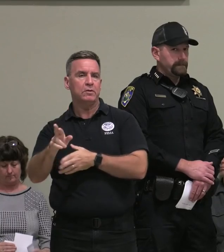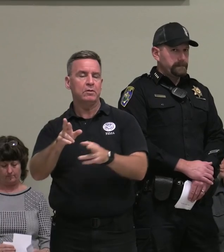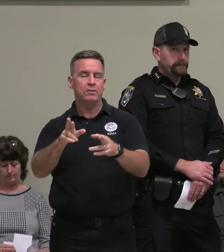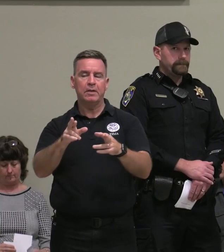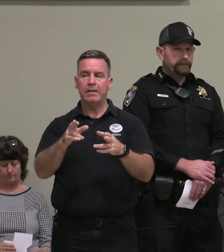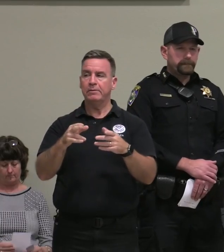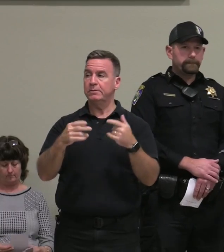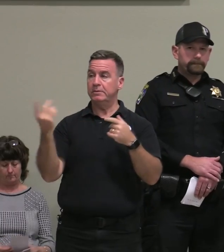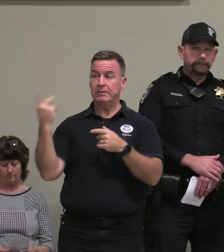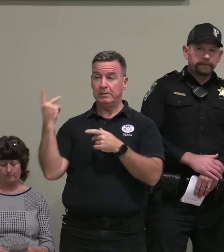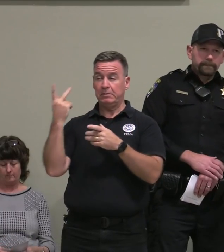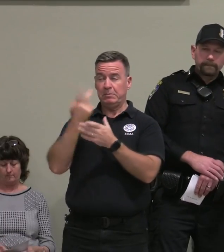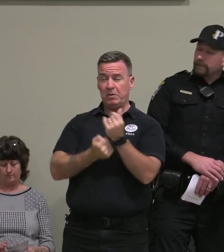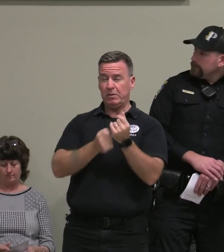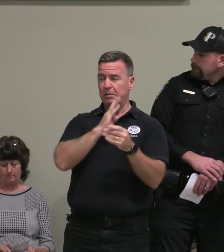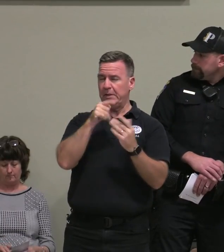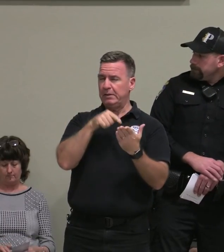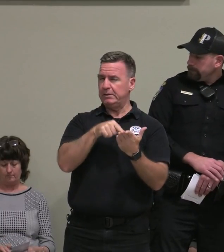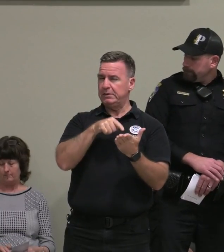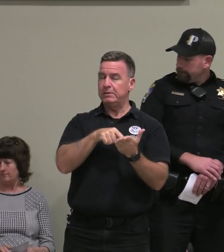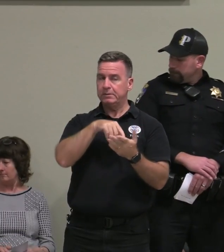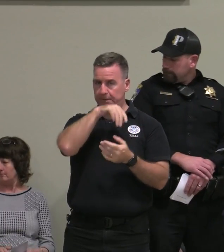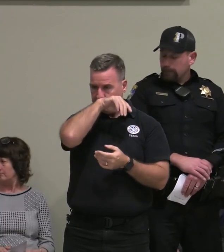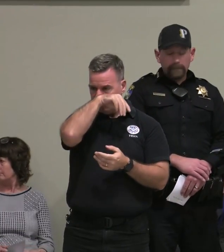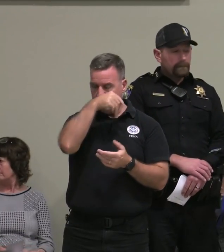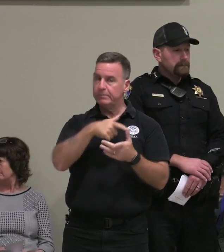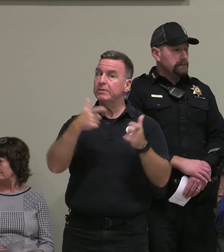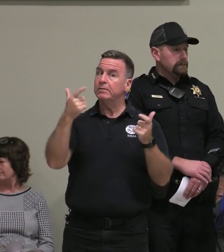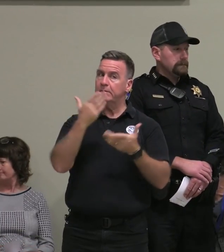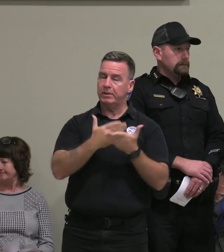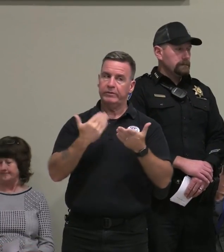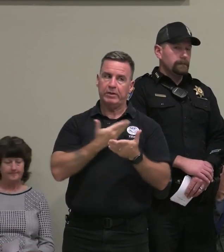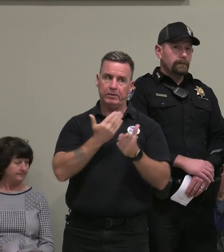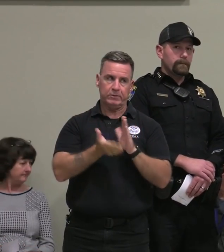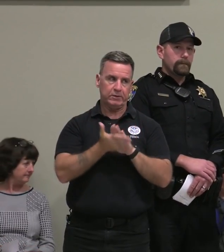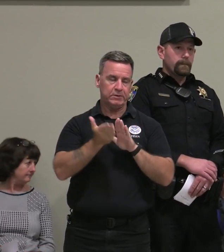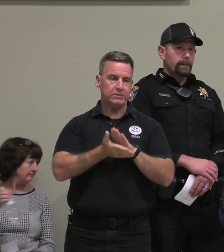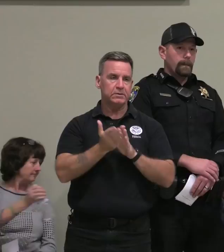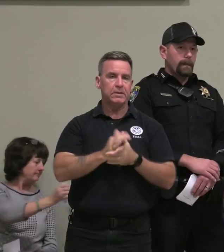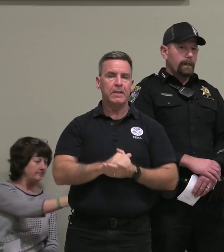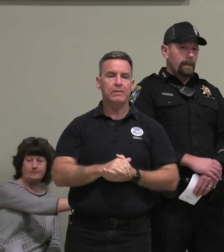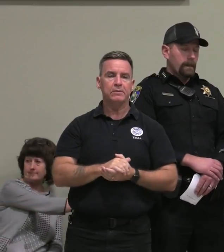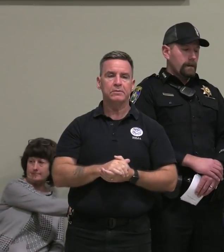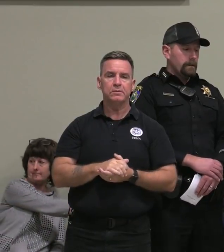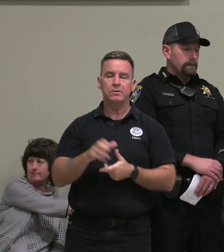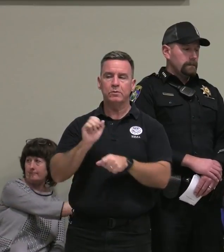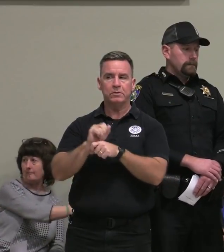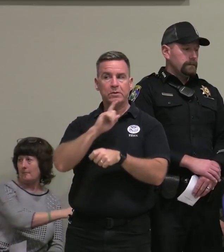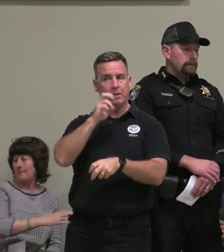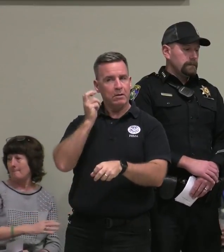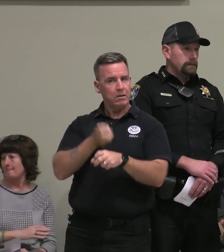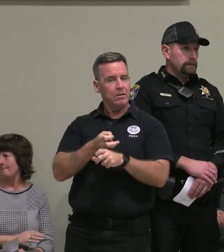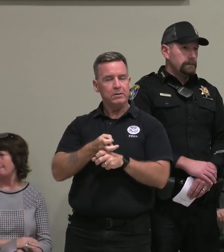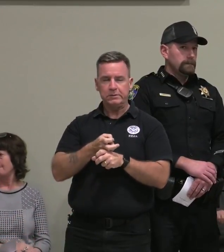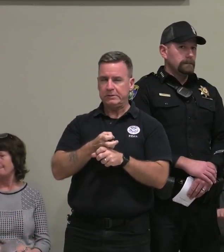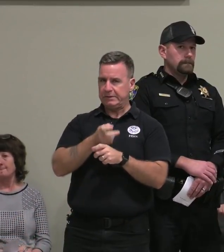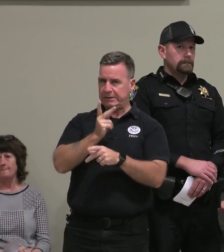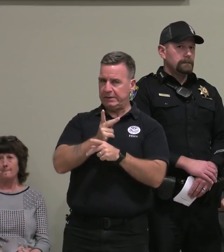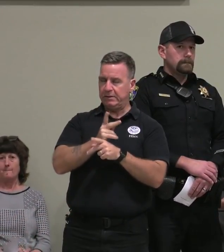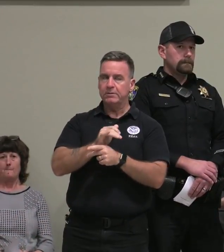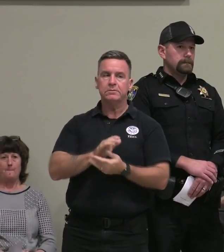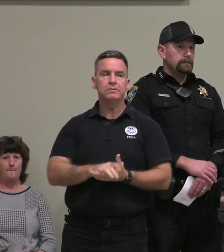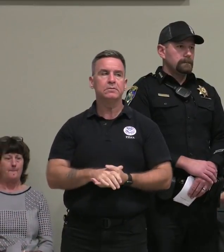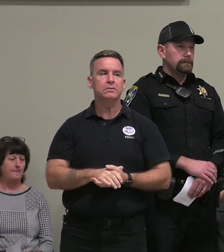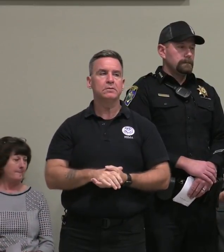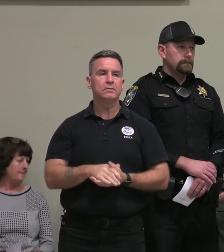speak to this because I got to tell you this is a big part of our operation and something that we're working very, very hard to deal with. We